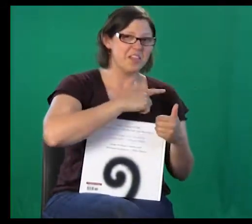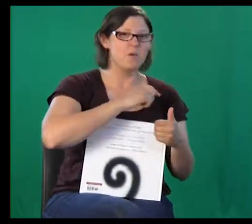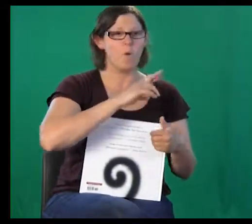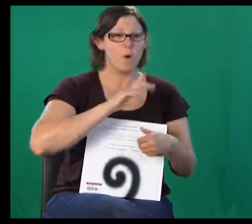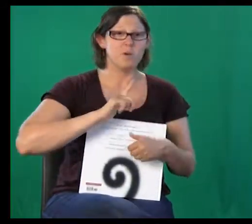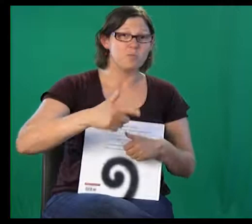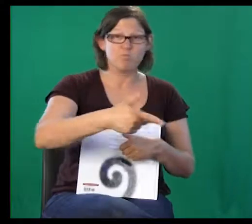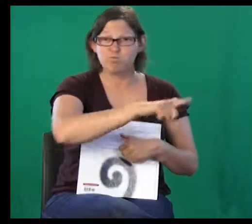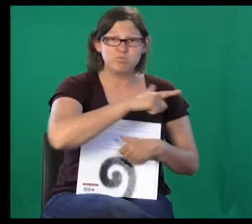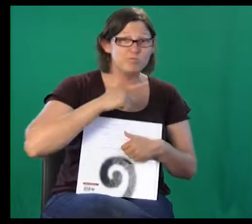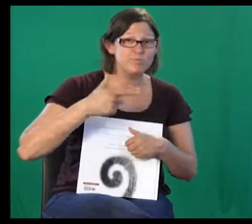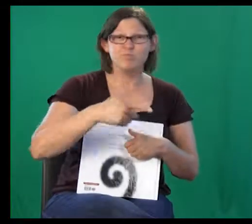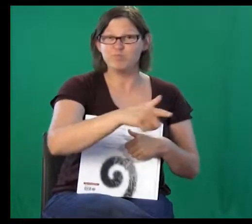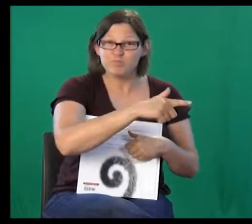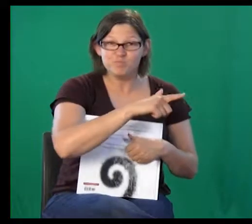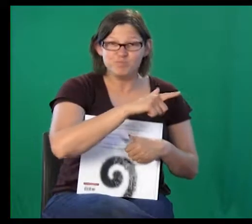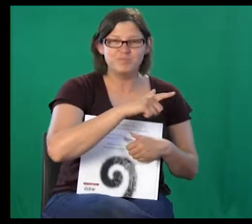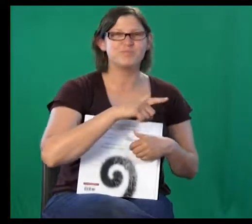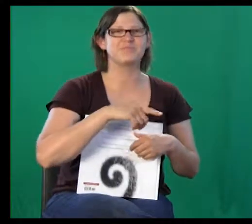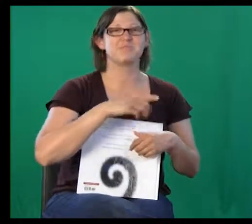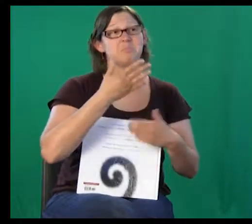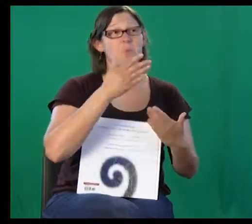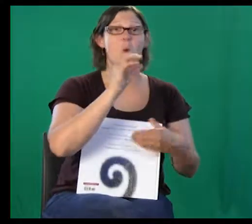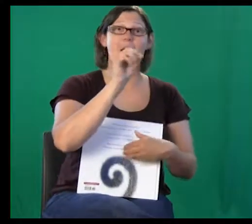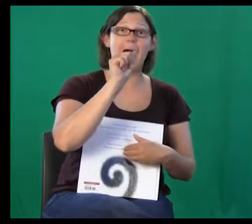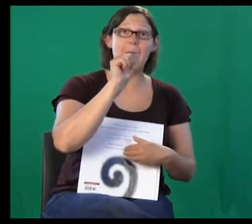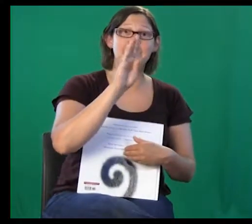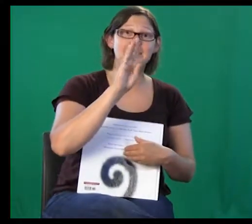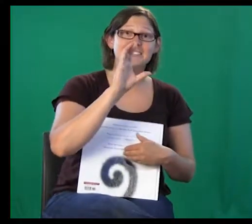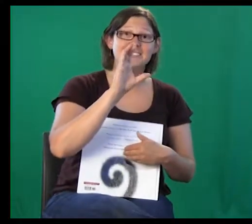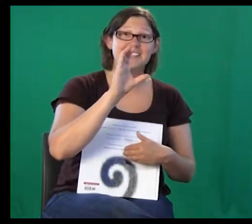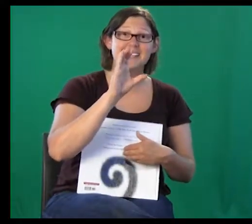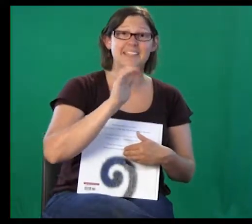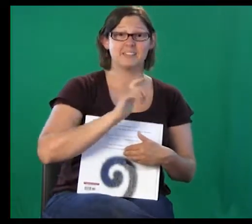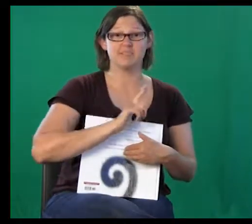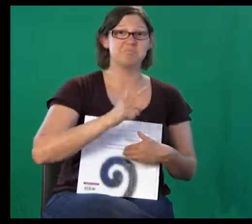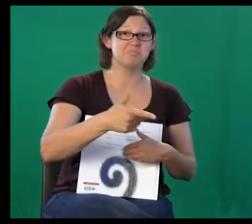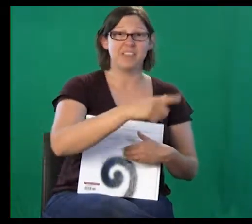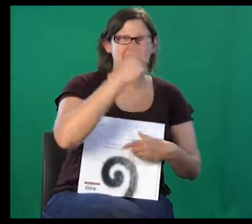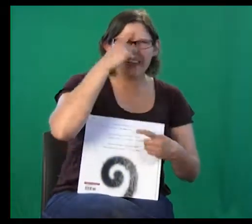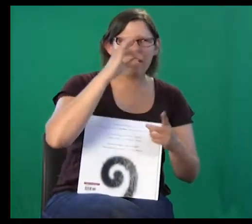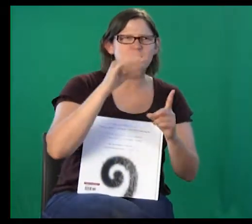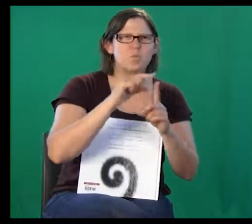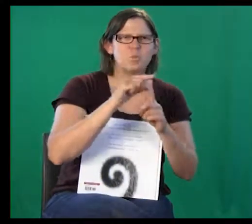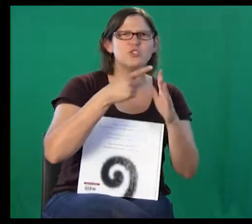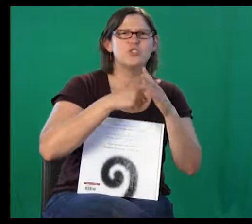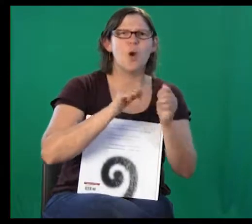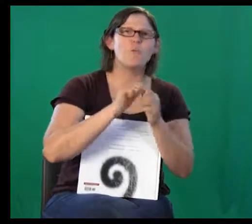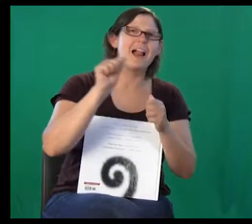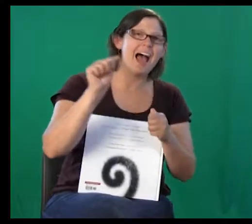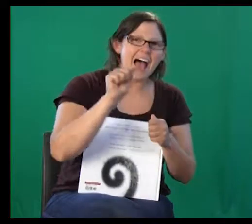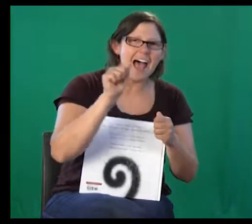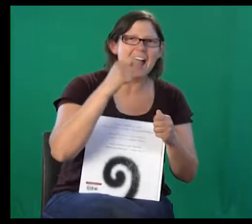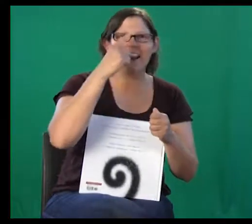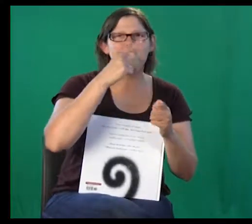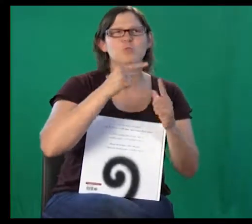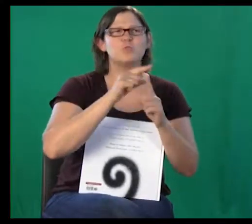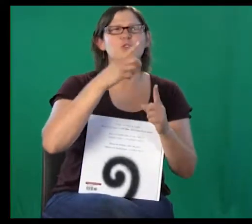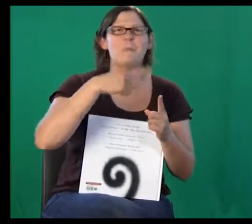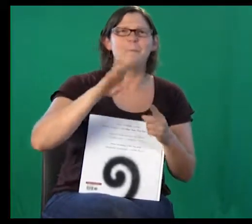turns, or you could go around in a circle. You could play an alphabet game. Just think of something that starts